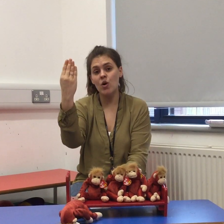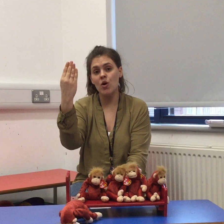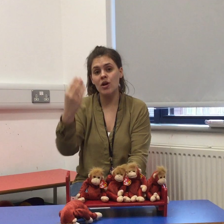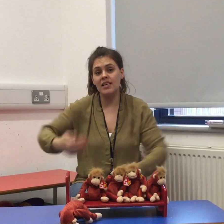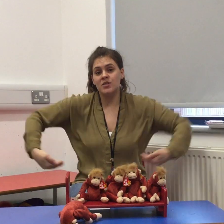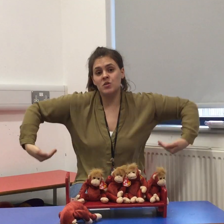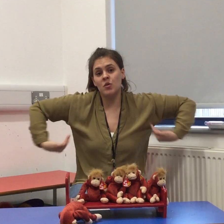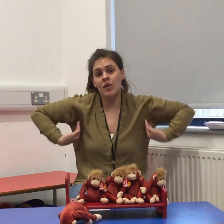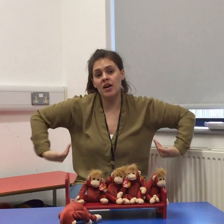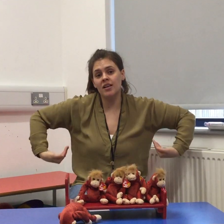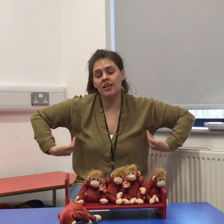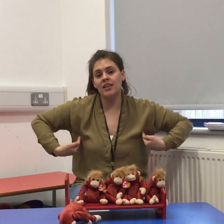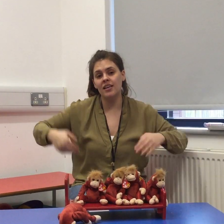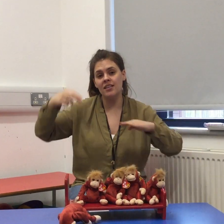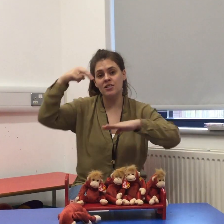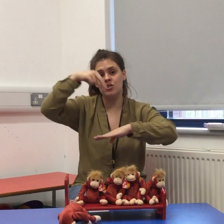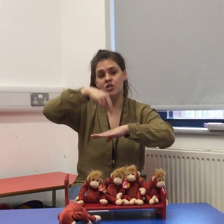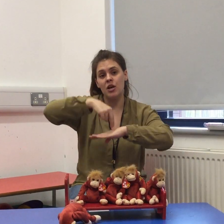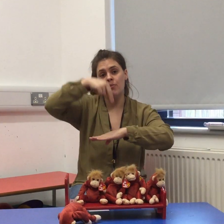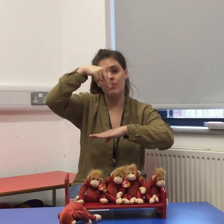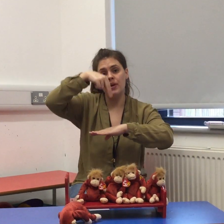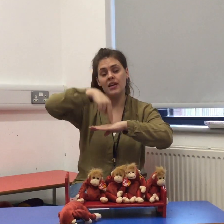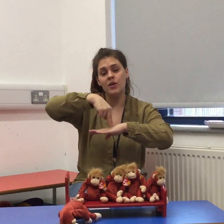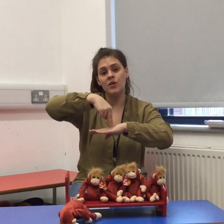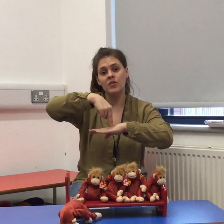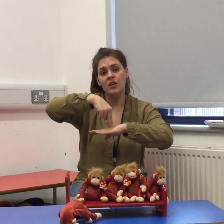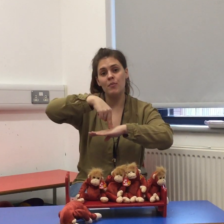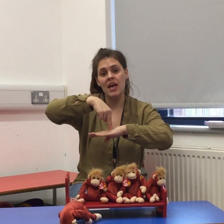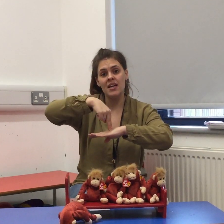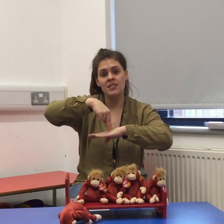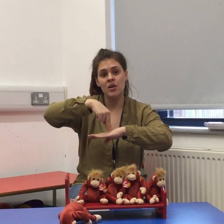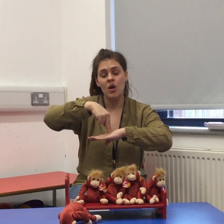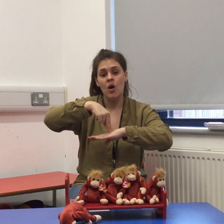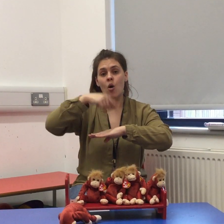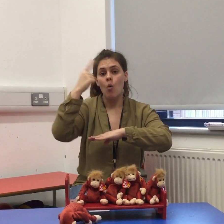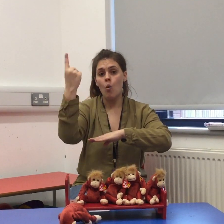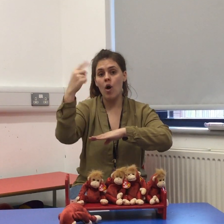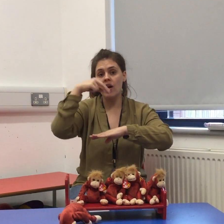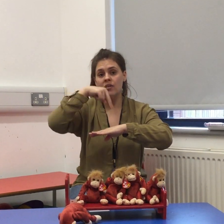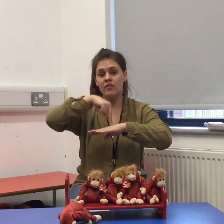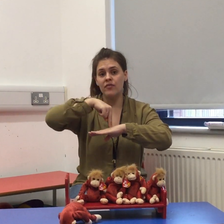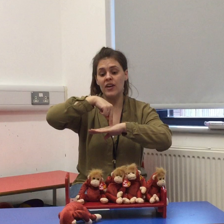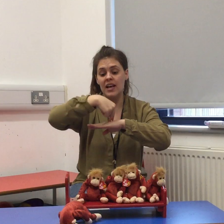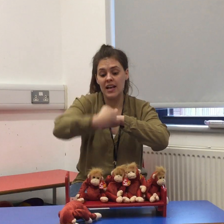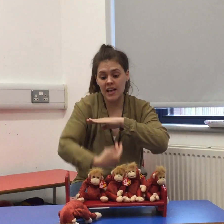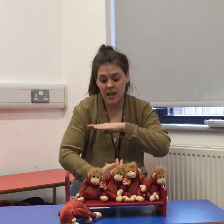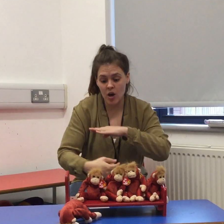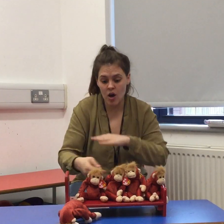4 little monkeys jumping on the bed. 1 fell